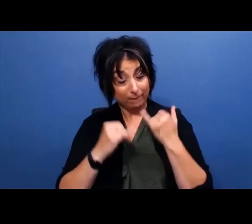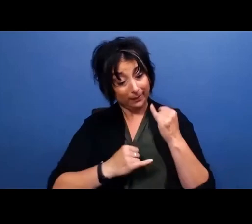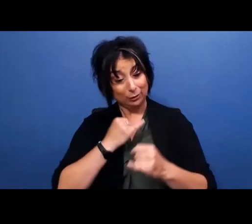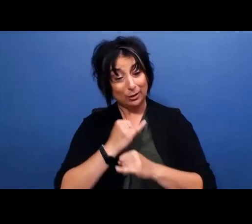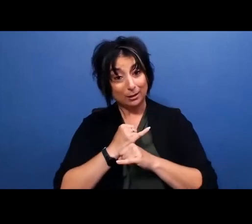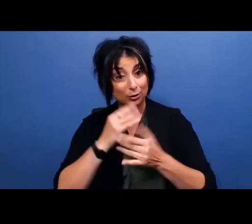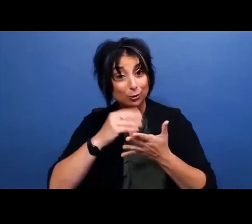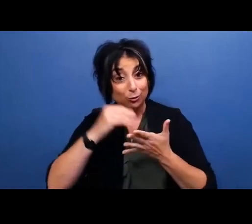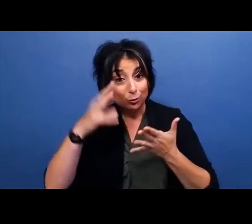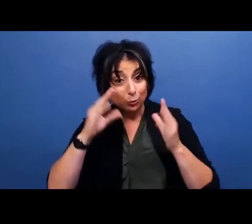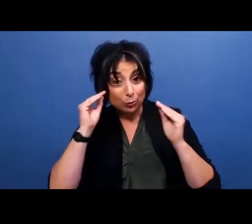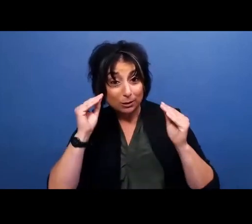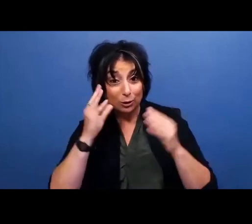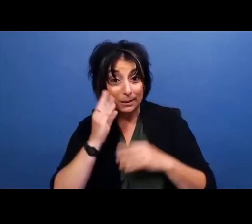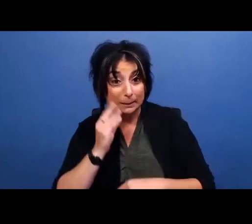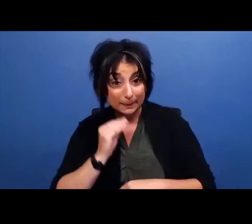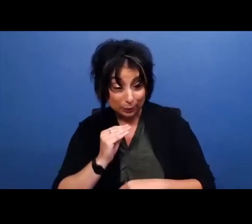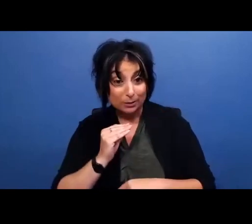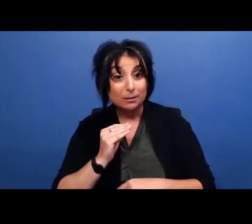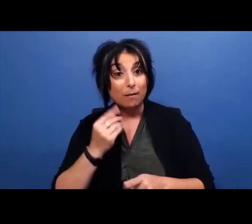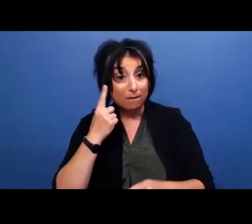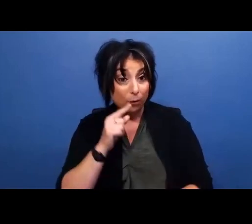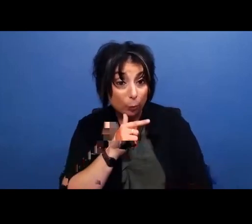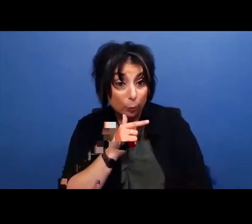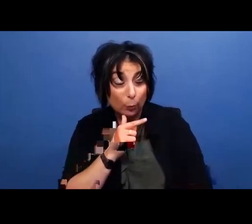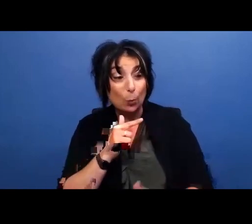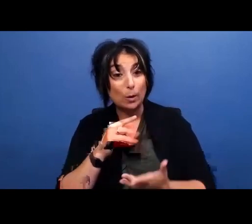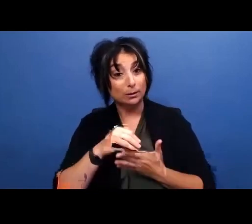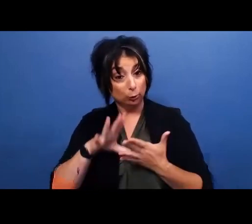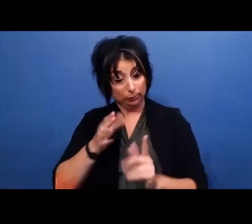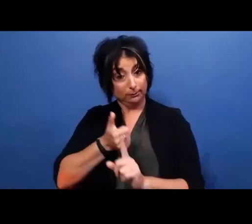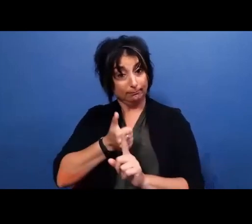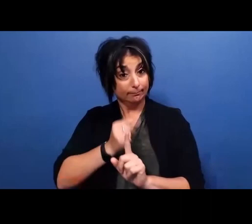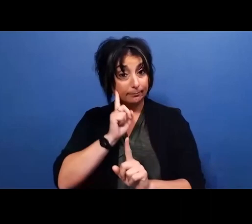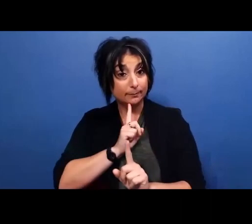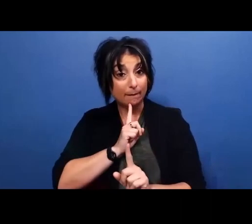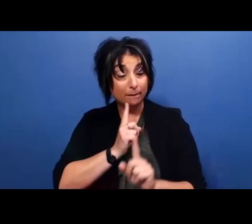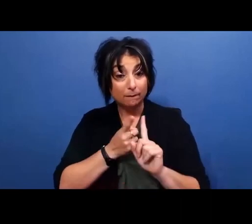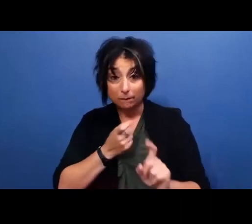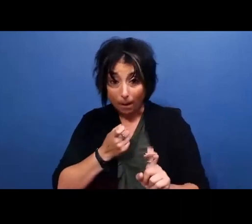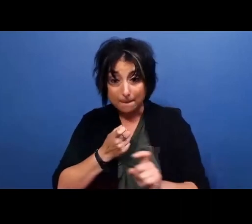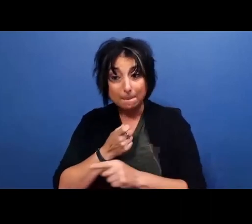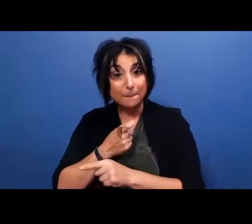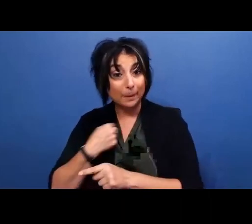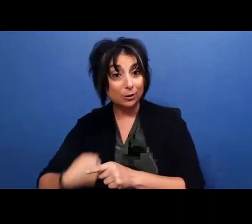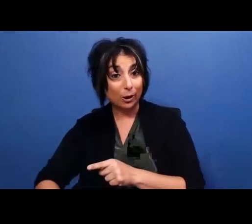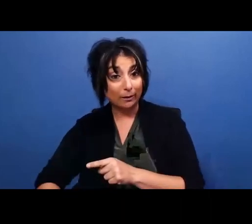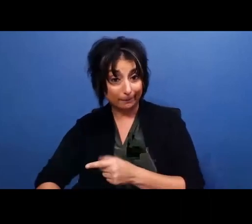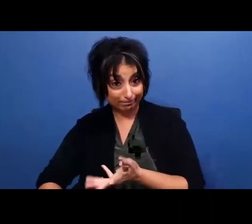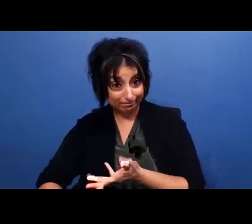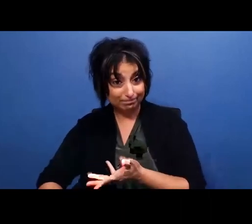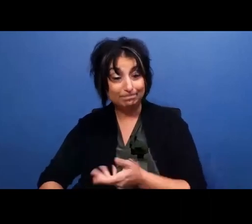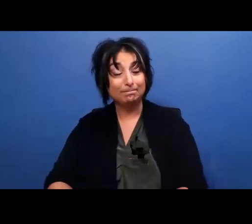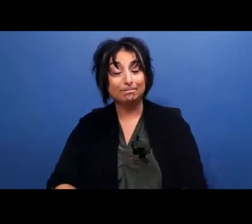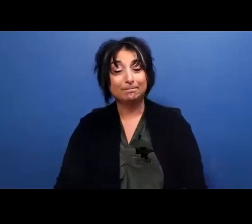teaching experiences for students who are deaf from China. And